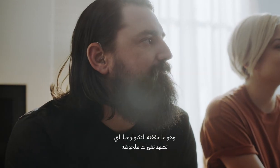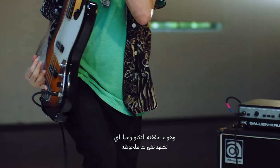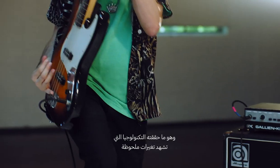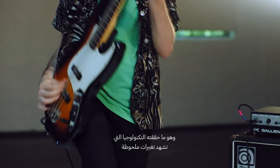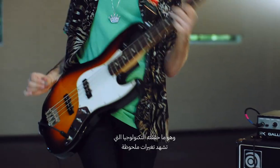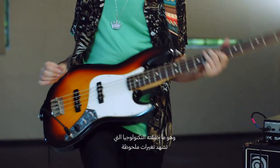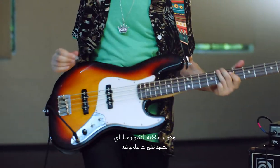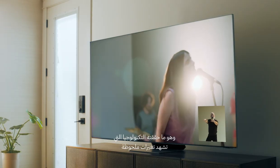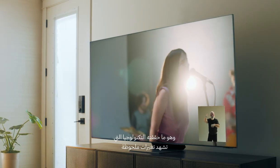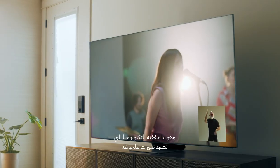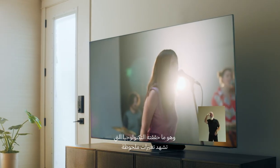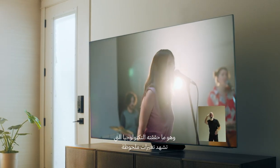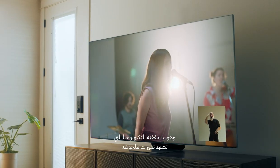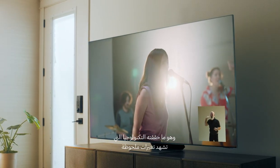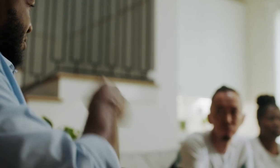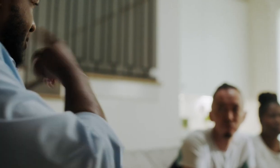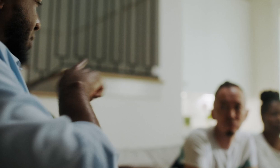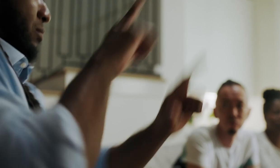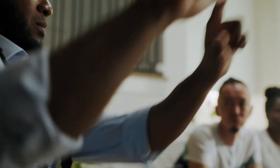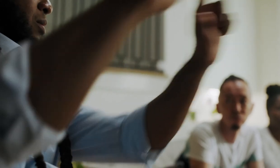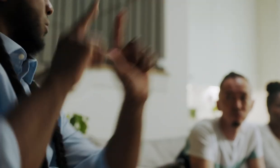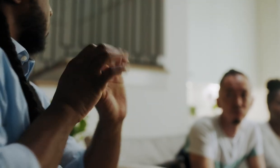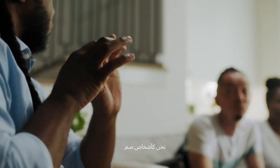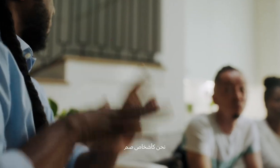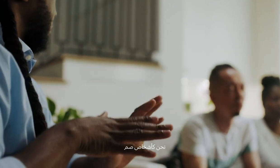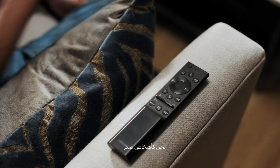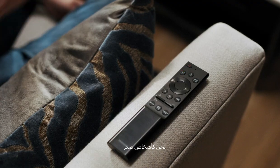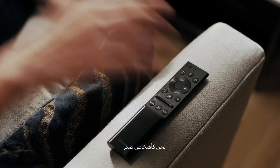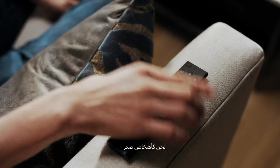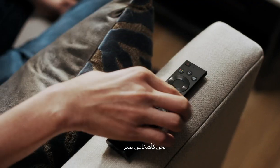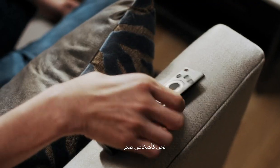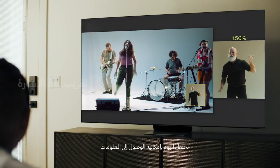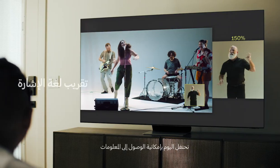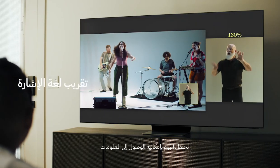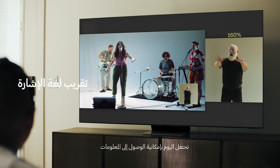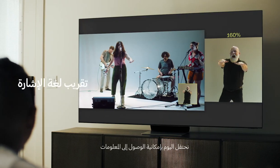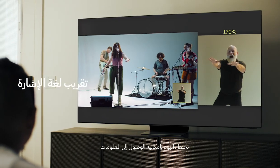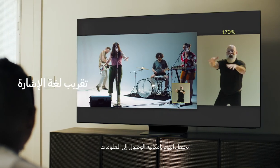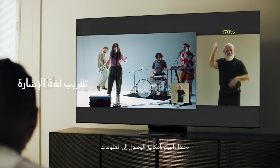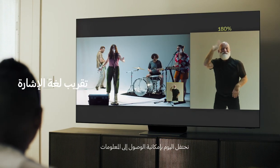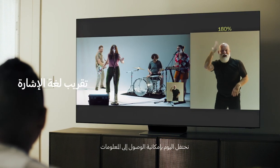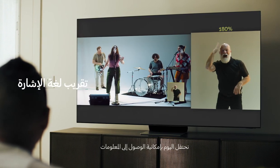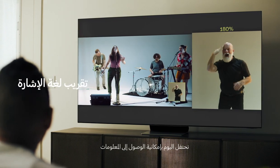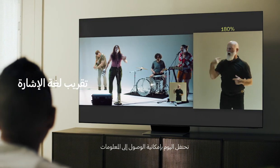Technology changes so drastically. As deaf individuals, we celebrate having more